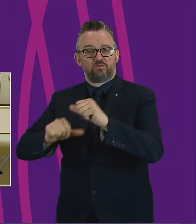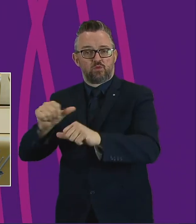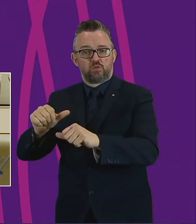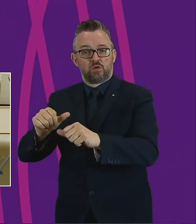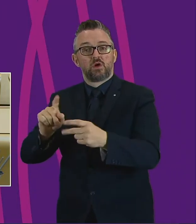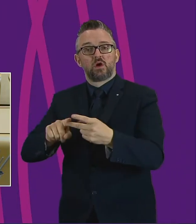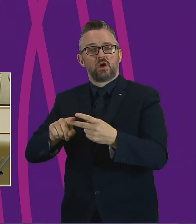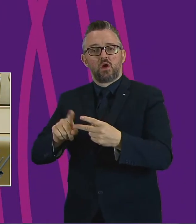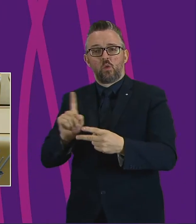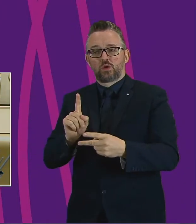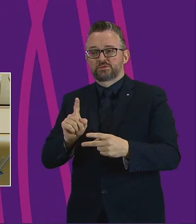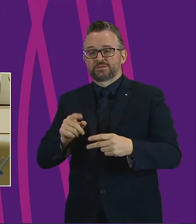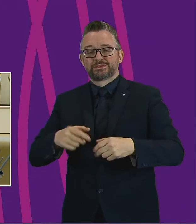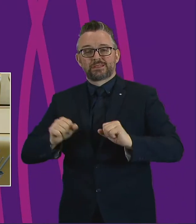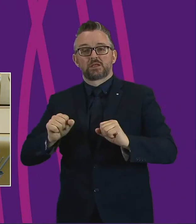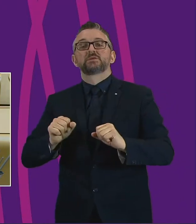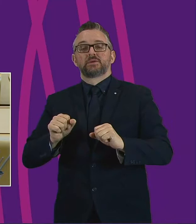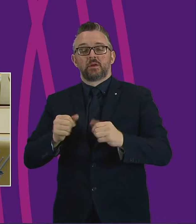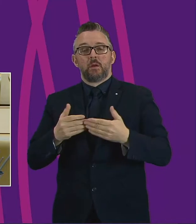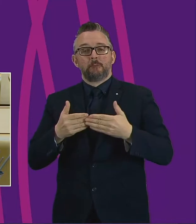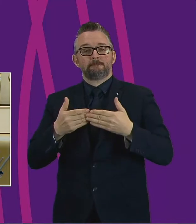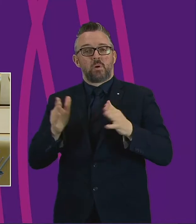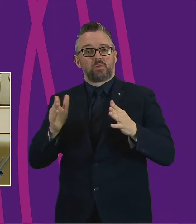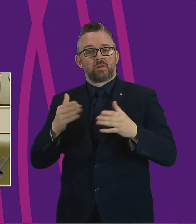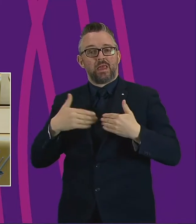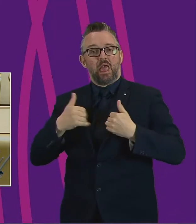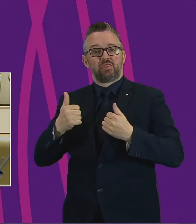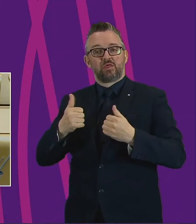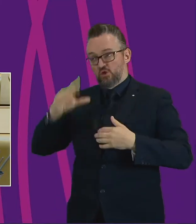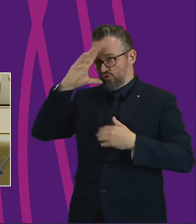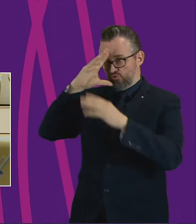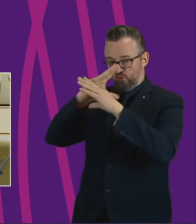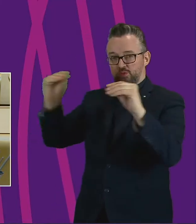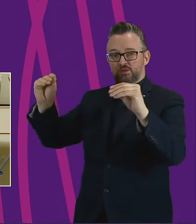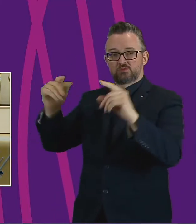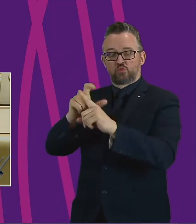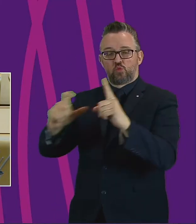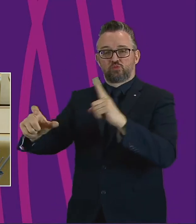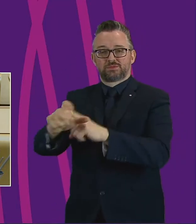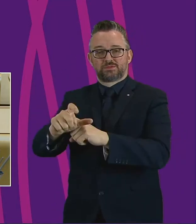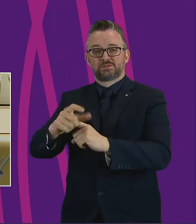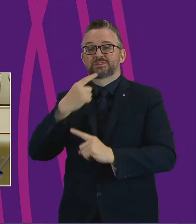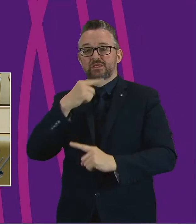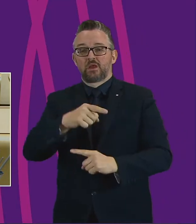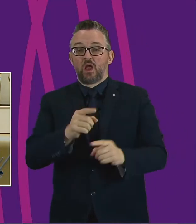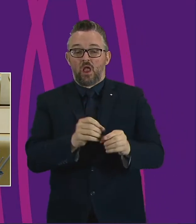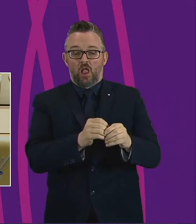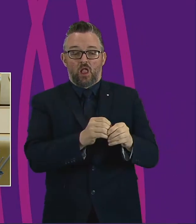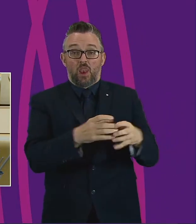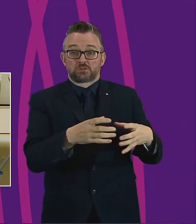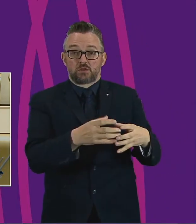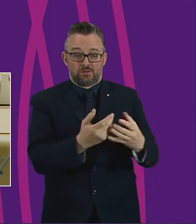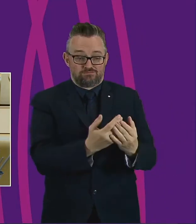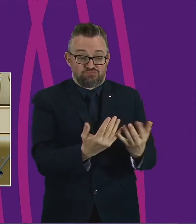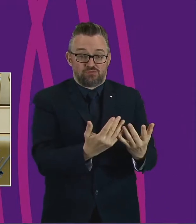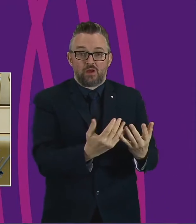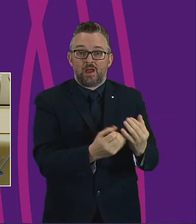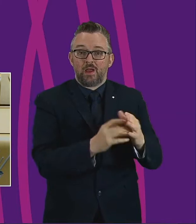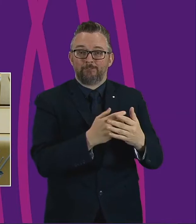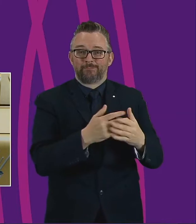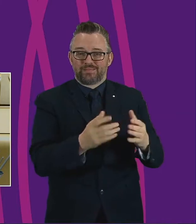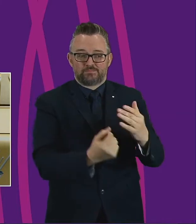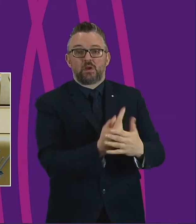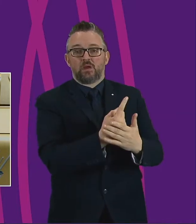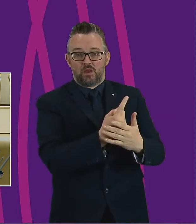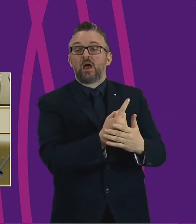then trigger a public health notice to a community that a cluster had appeared in a particular setting. And once